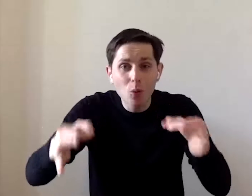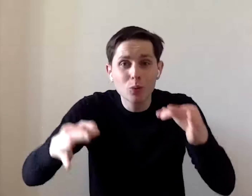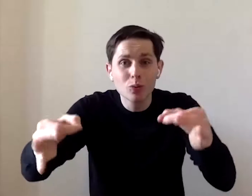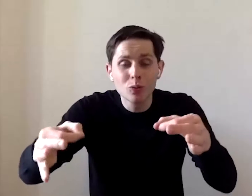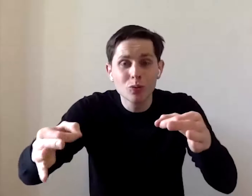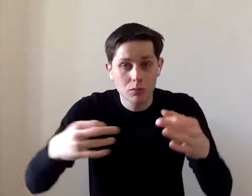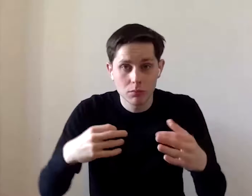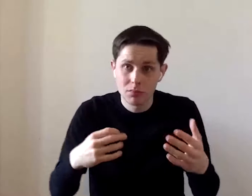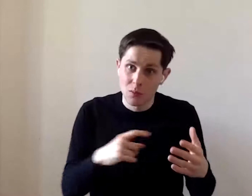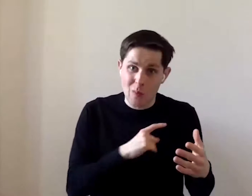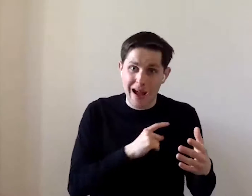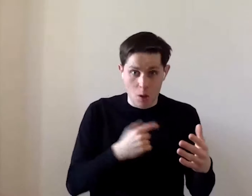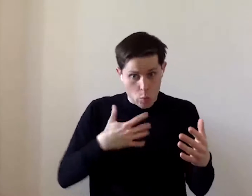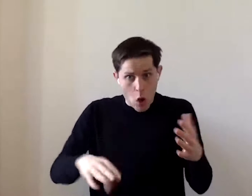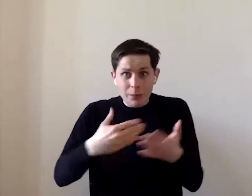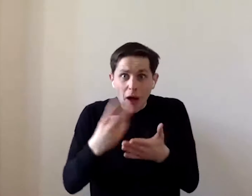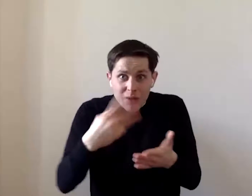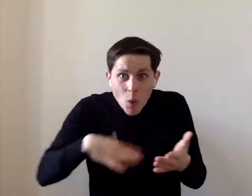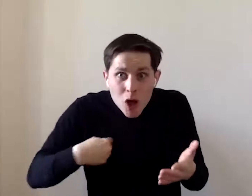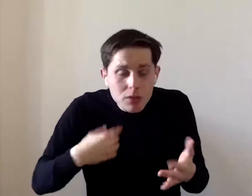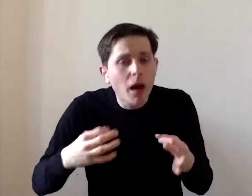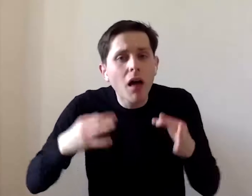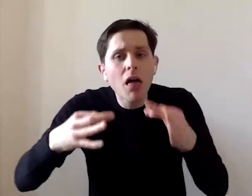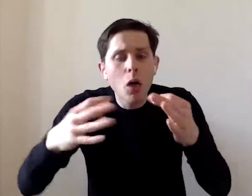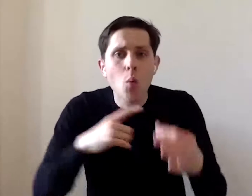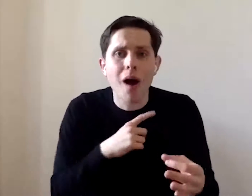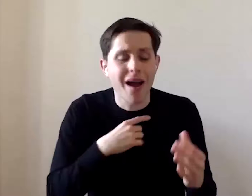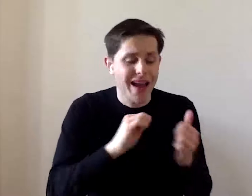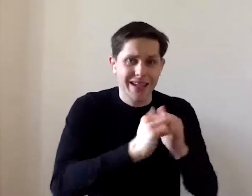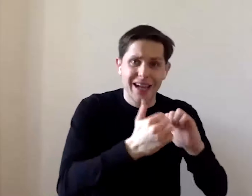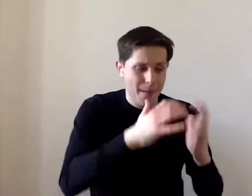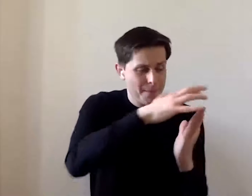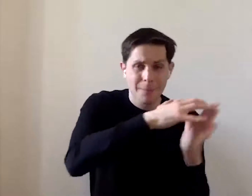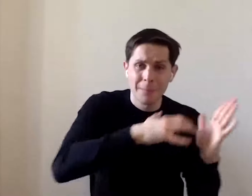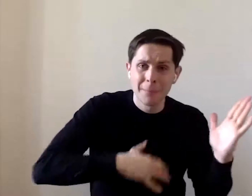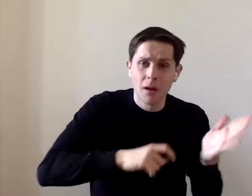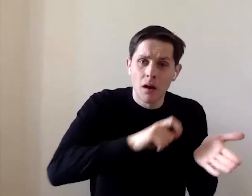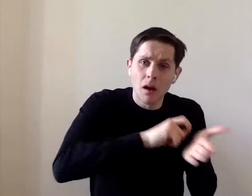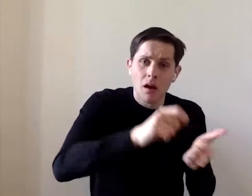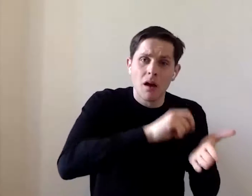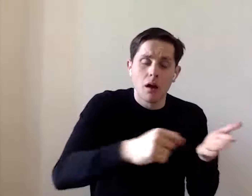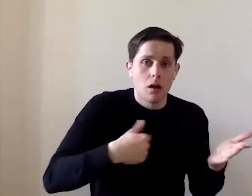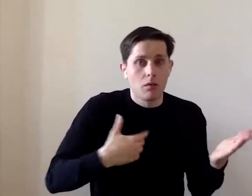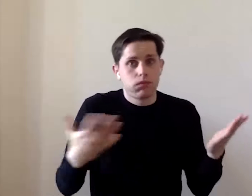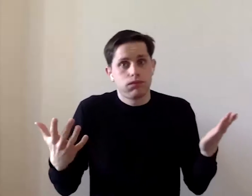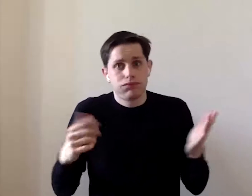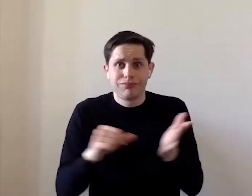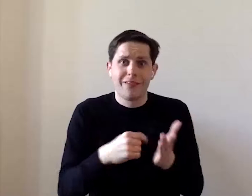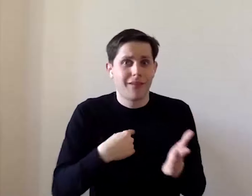And this is another reason why I've postponed my part three, is because at the moment, if I was to take the exam, I would be doing this all